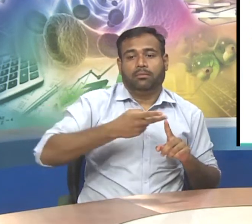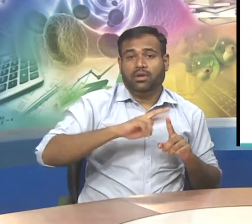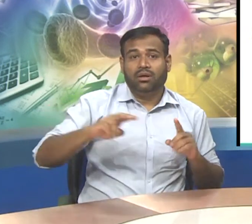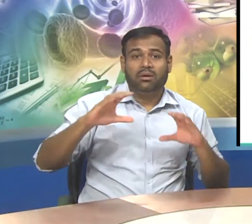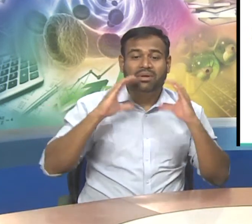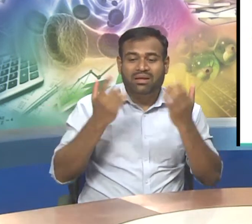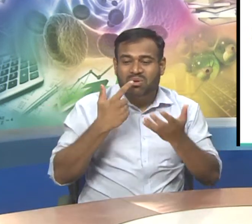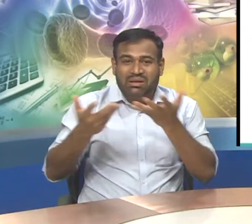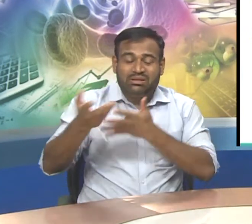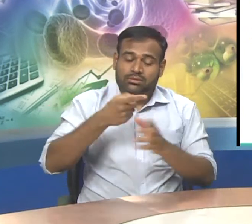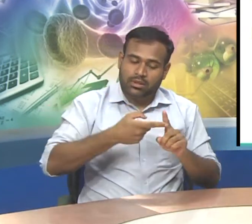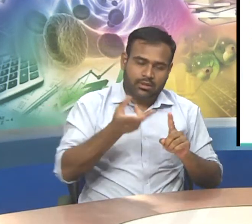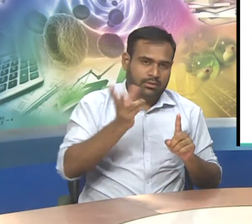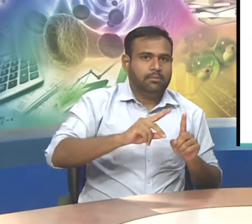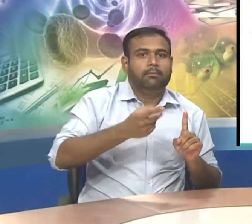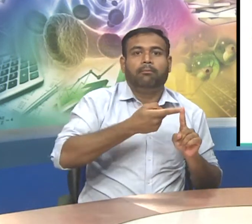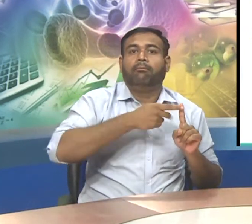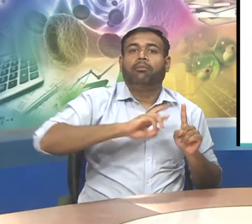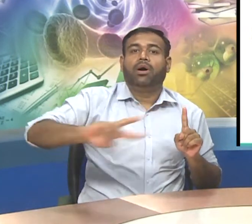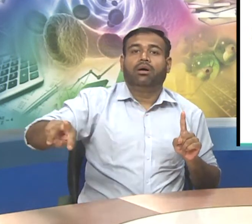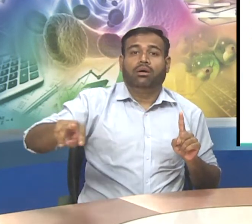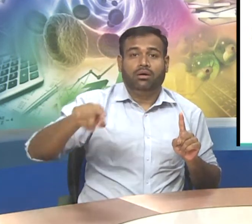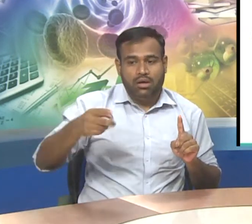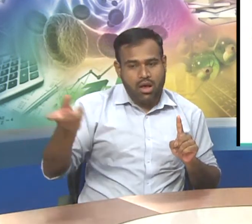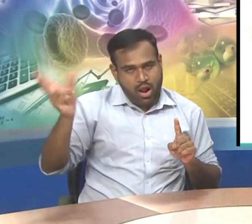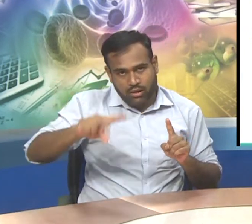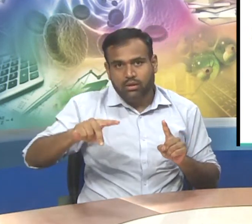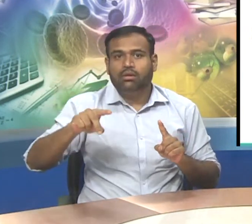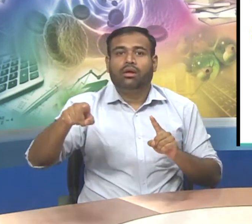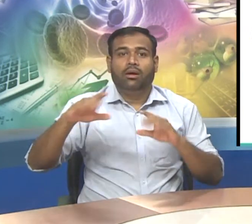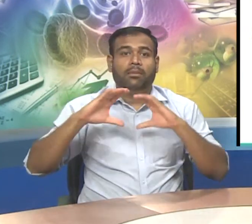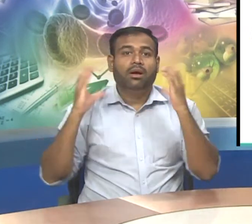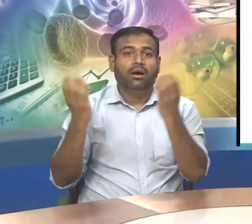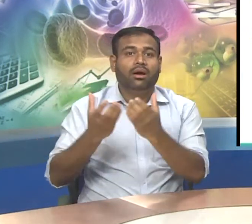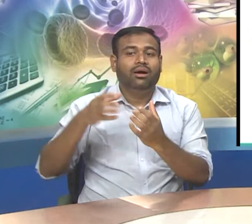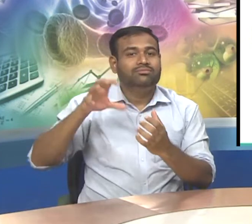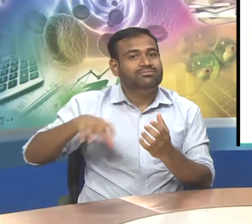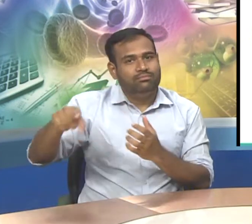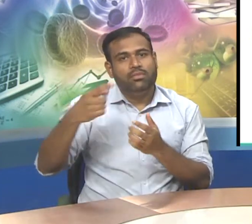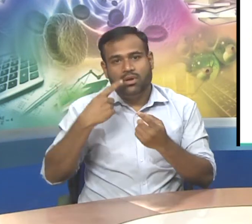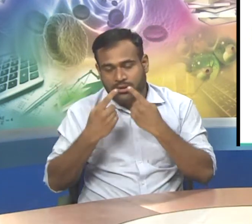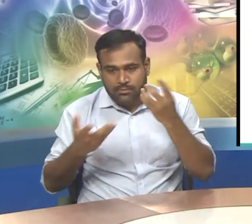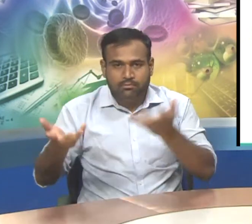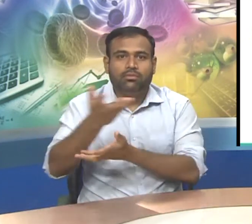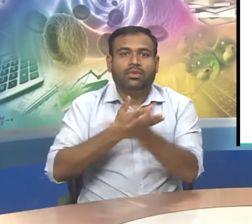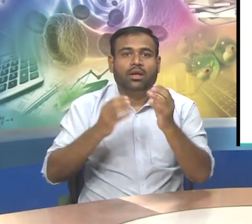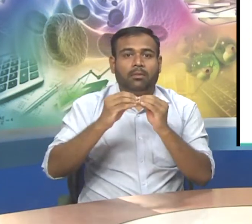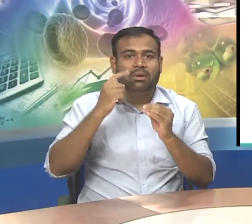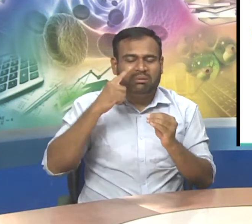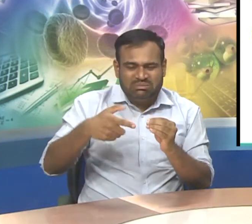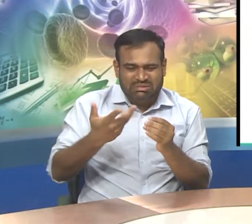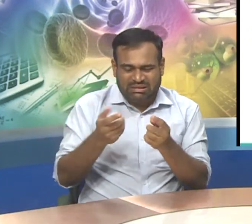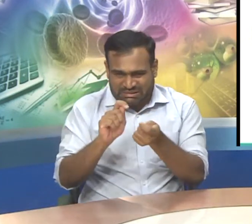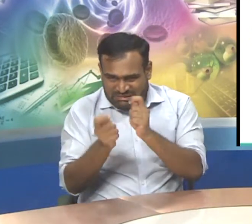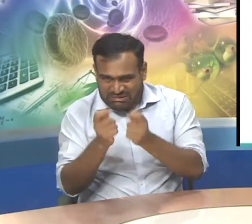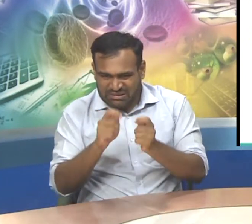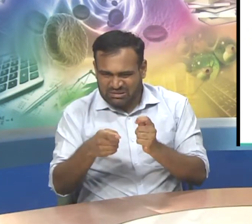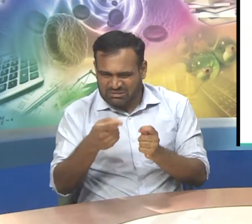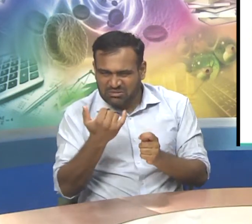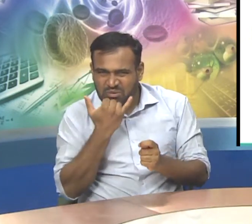state legislature passes the bill in its original shape or in a modified form, the governor